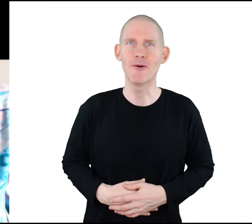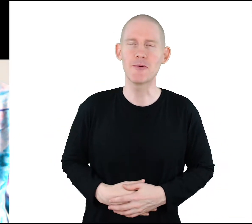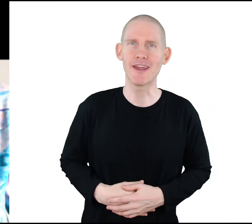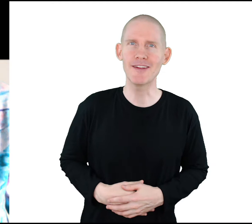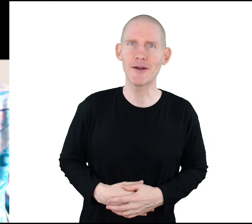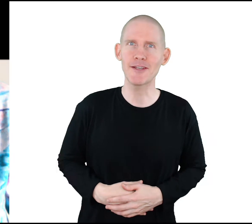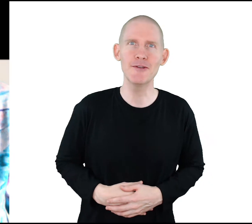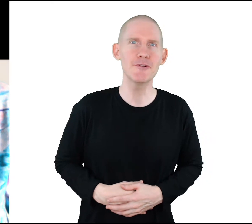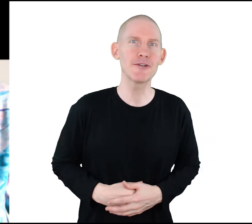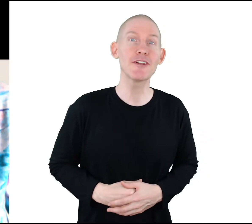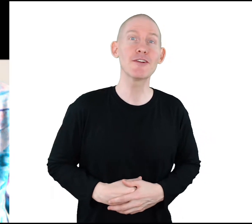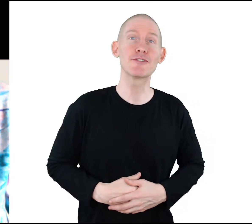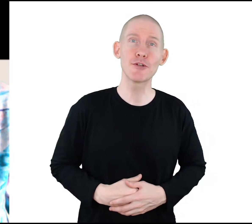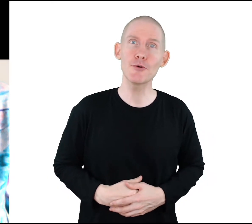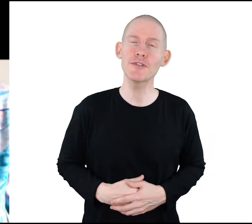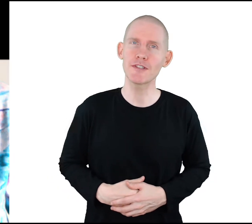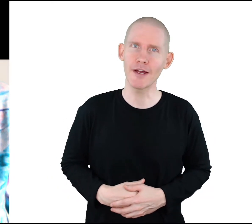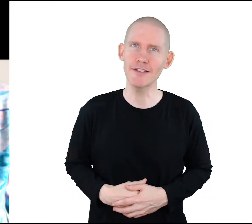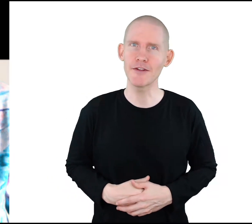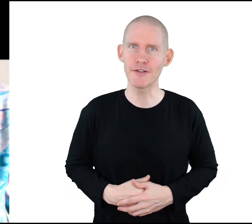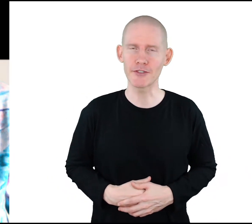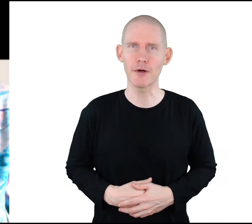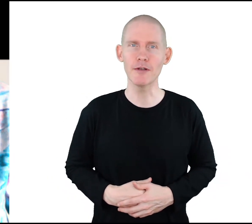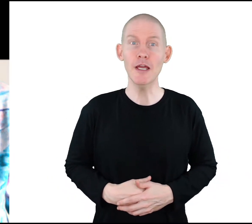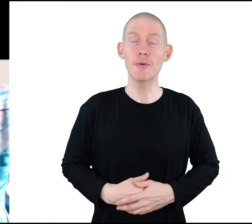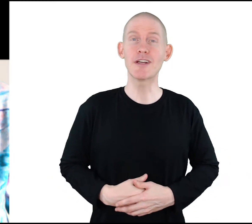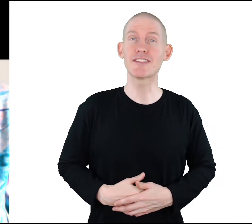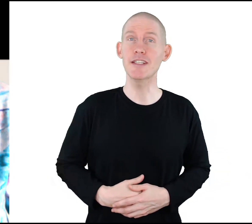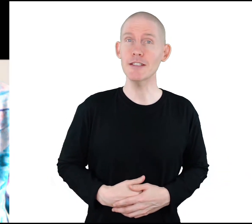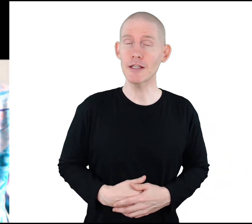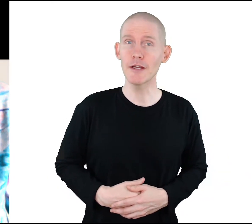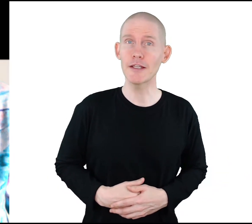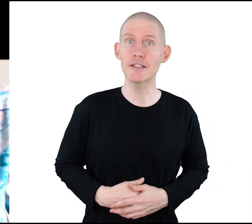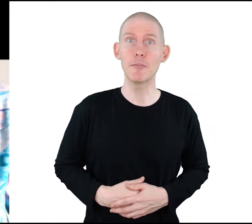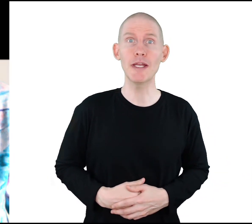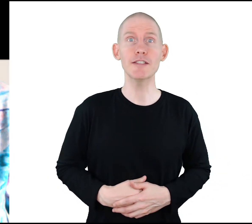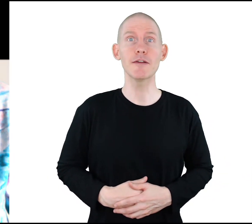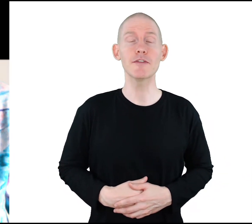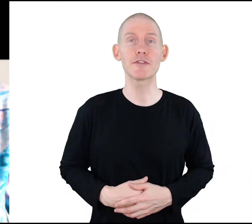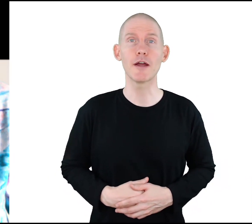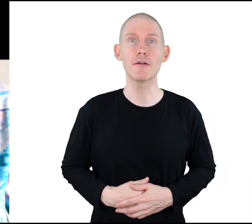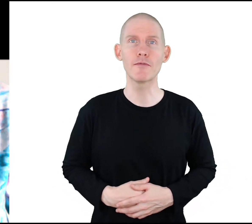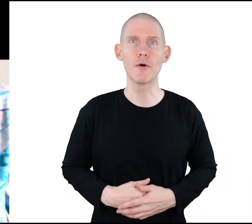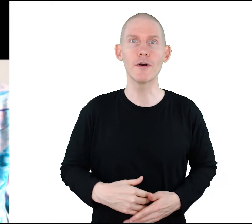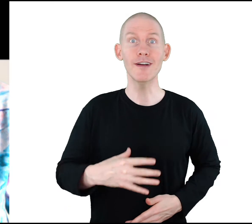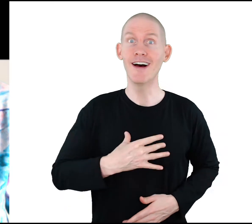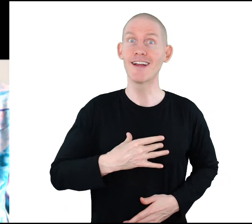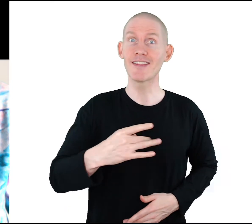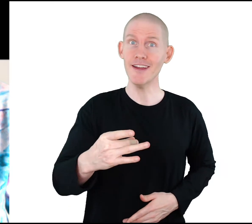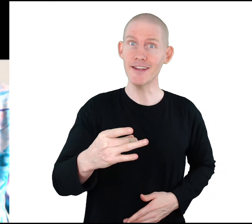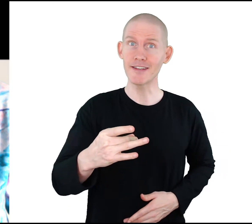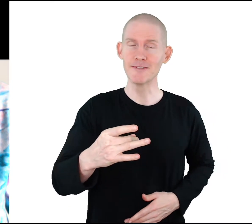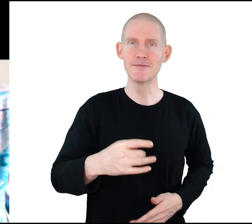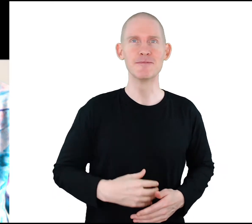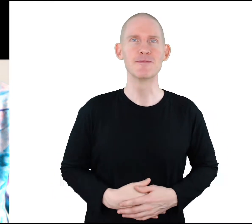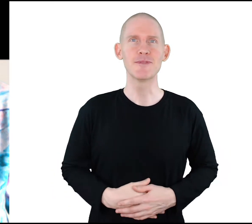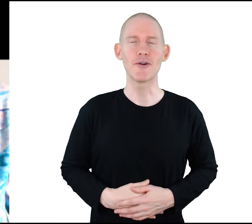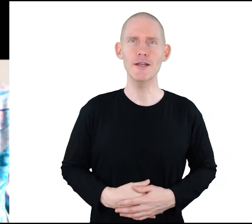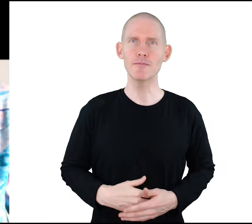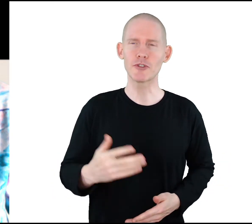Okay, lucky you, you're going to learn 2 signs on this one because dislike is based on the sign for like. Okay, so